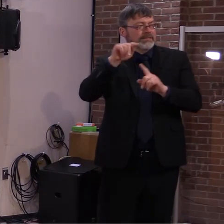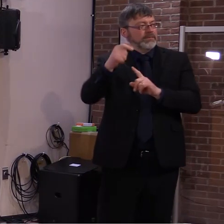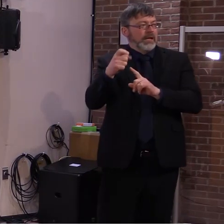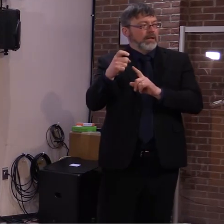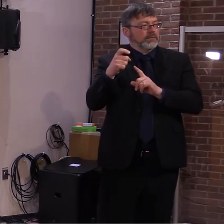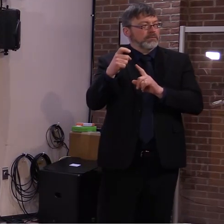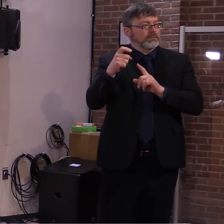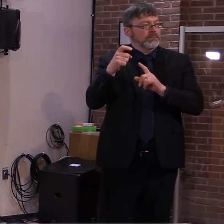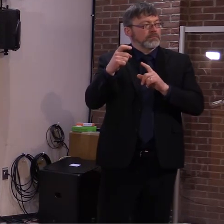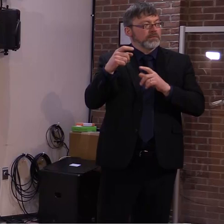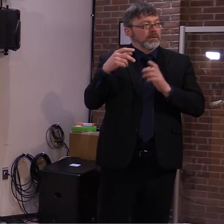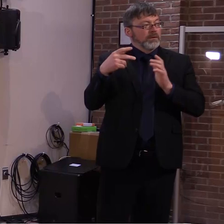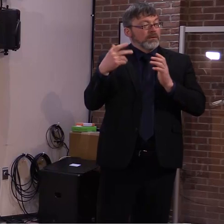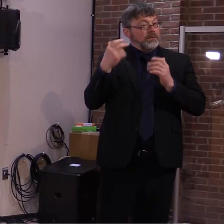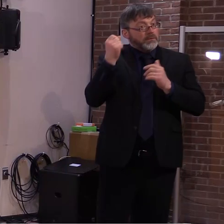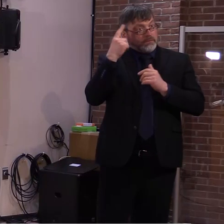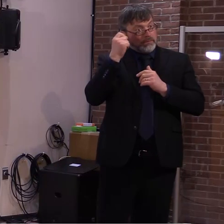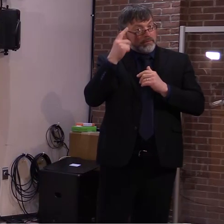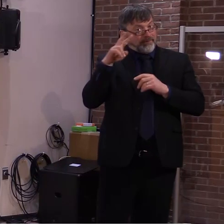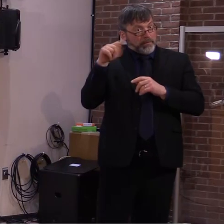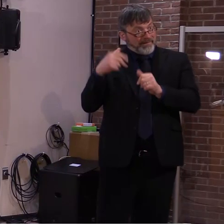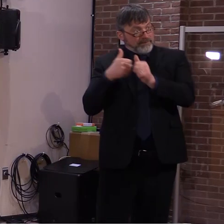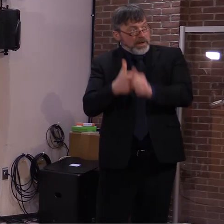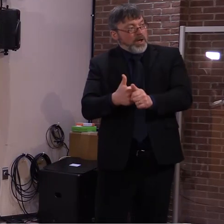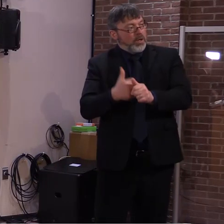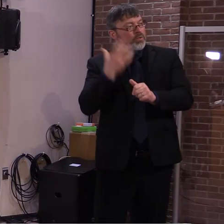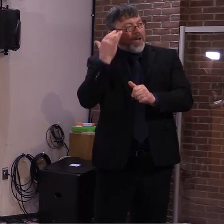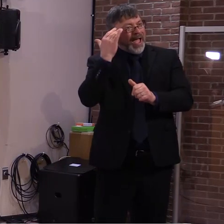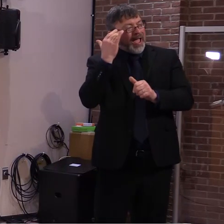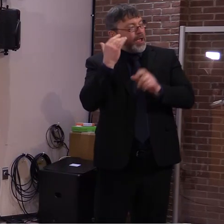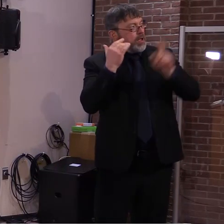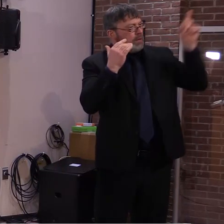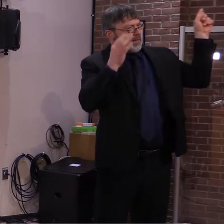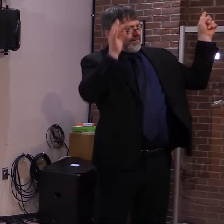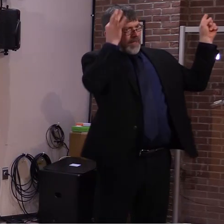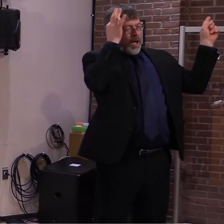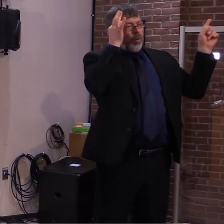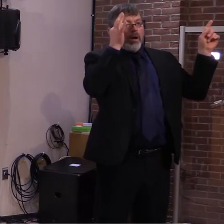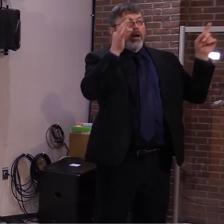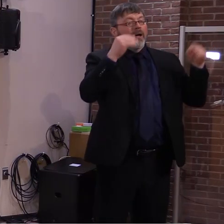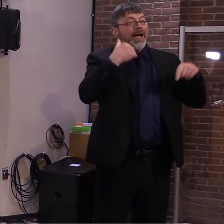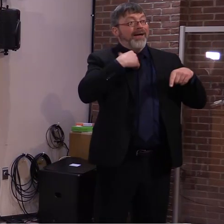believe so, but I also believe it's tied to a bill.